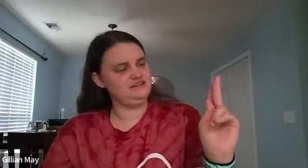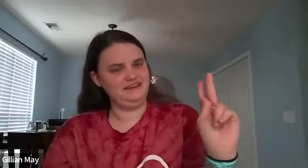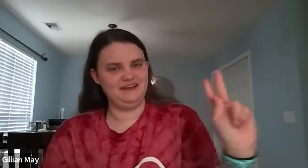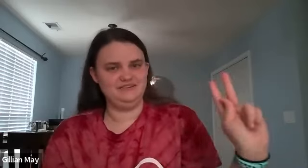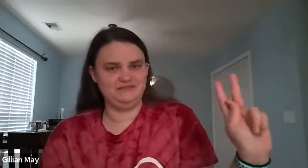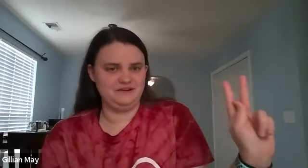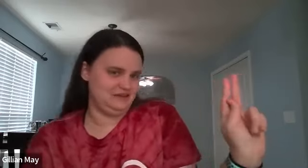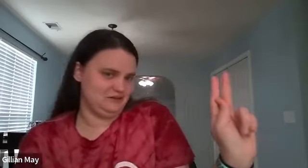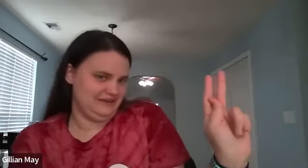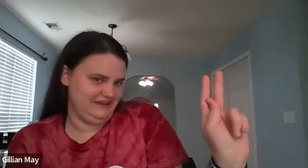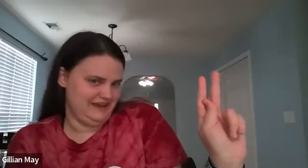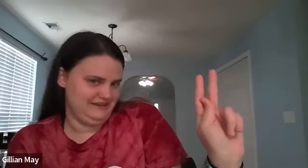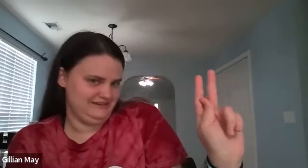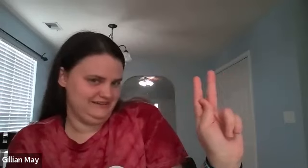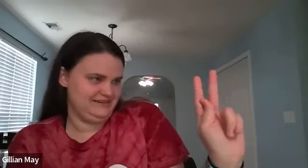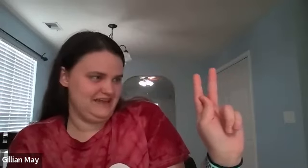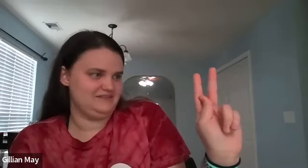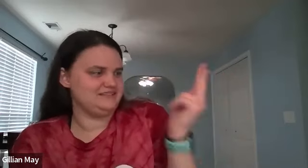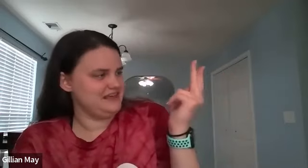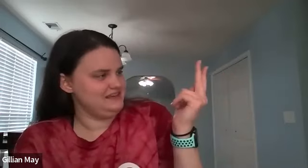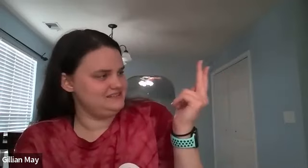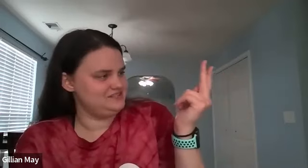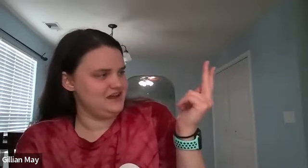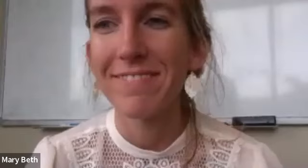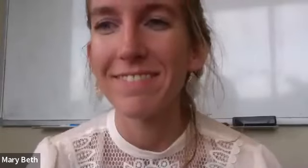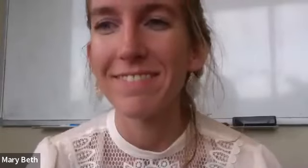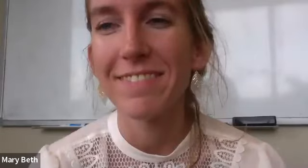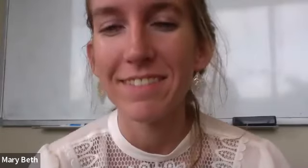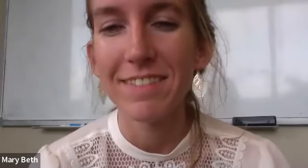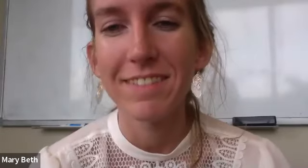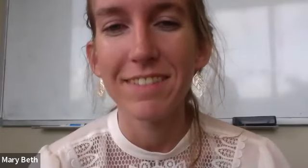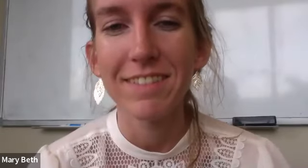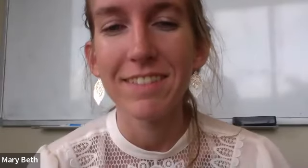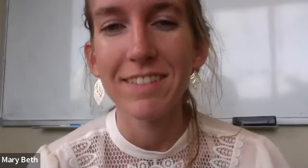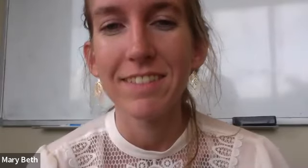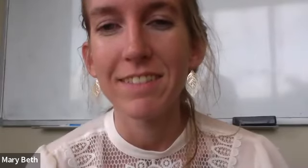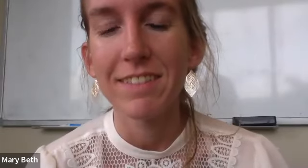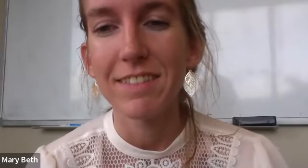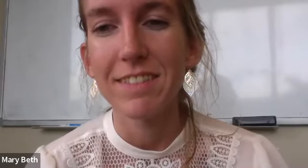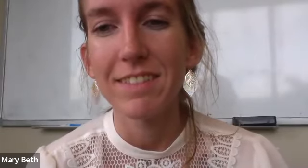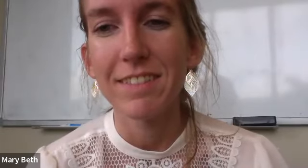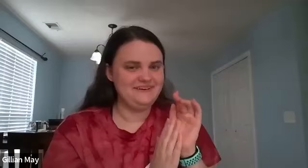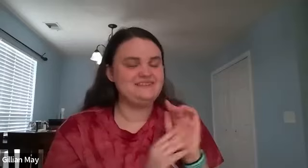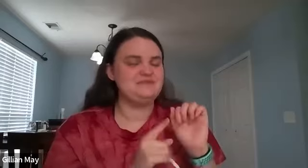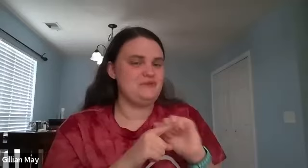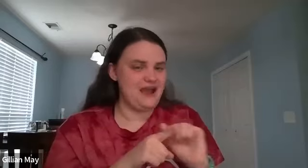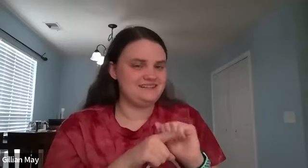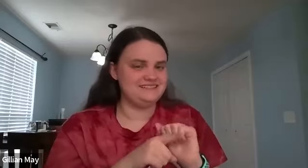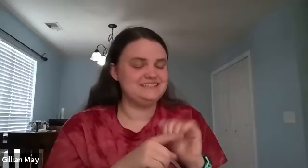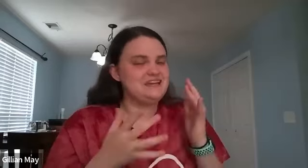kind of like very little, like K. And I was like, that is just not comfortable. But then I got to it. So the practice, it's like how when